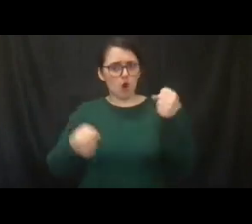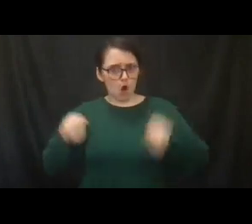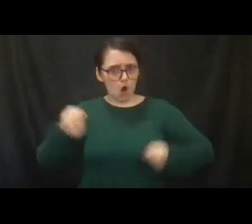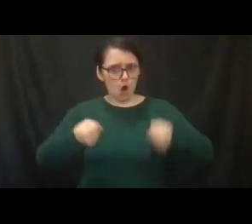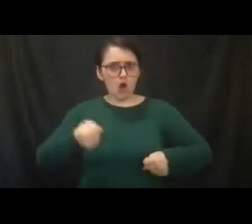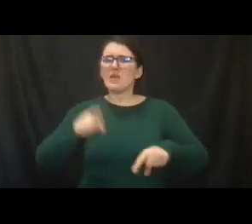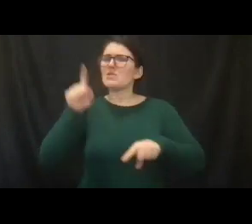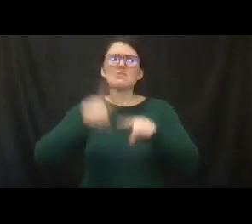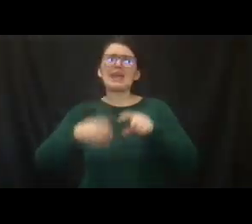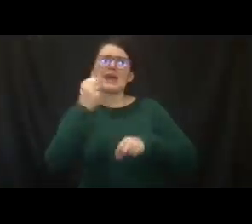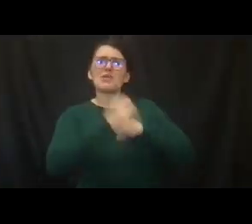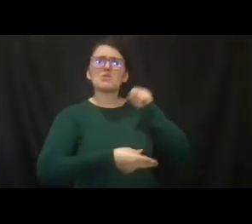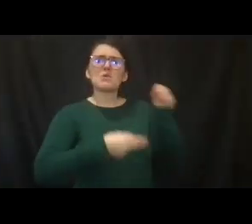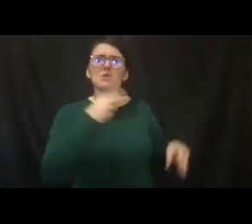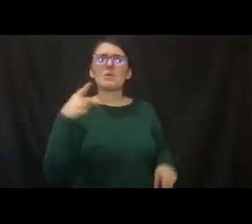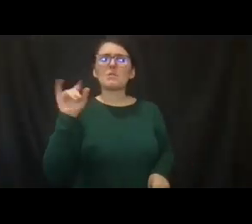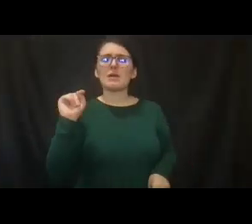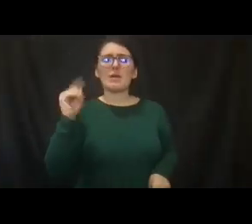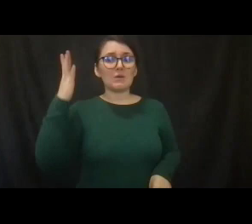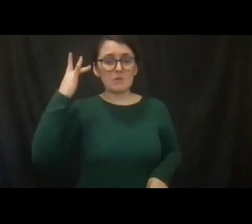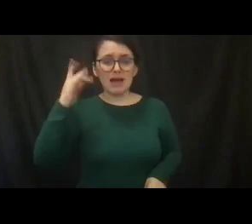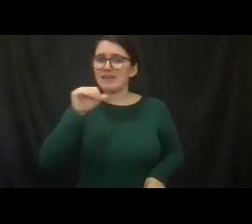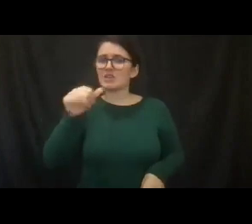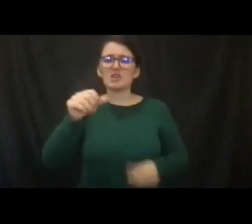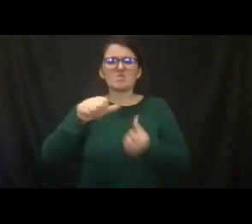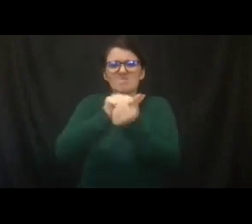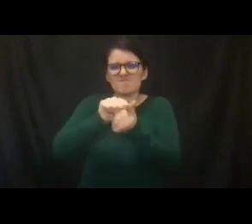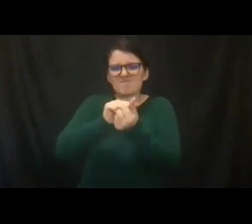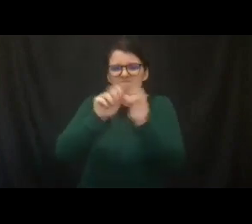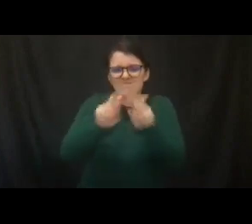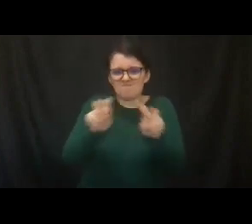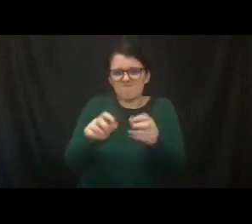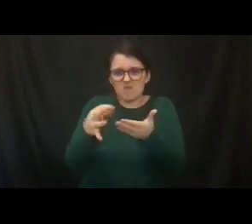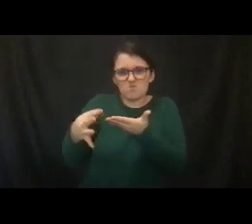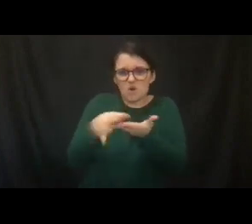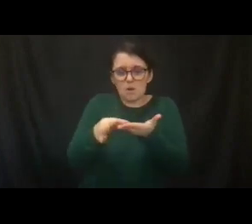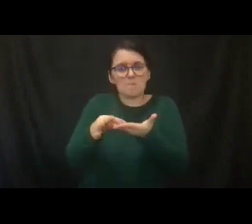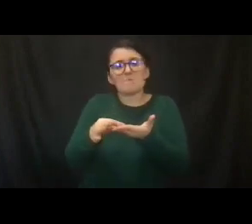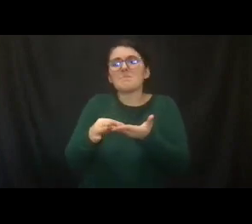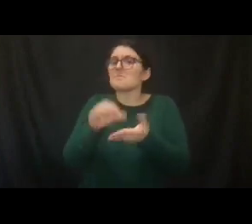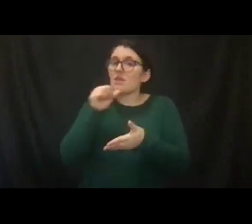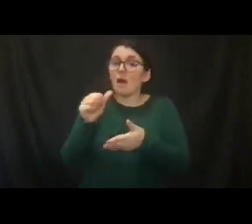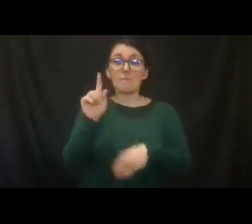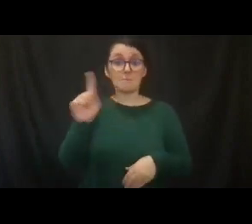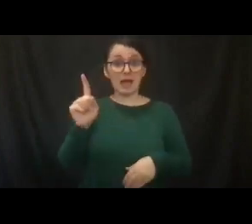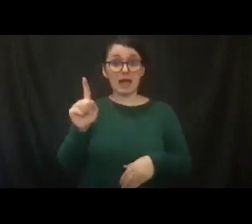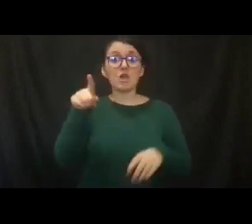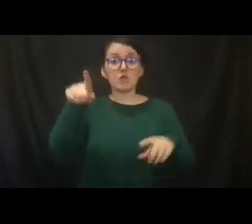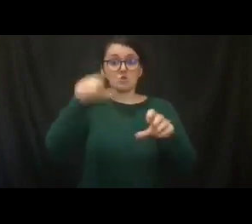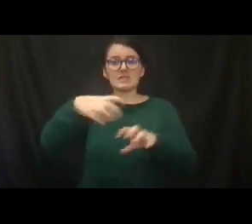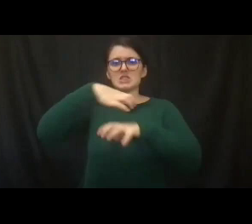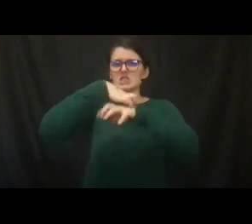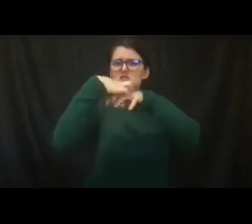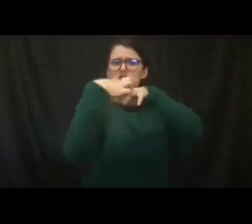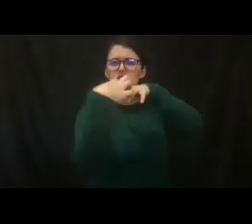into the pit because they don't break up into small pieces. But if you shred them, which I don't know how you